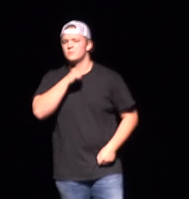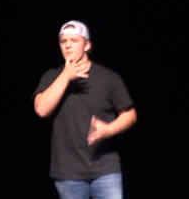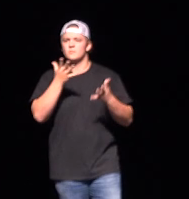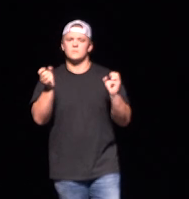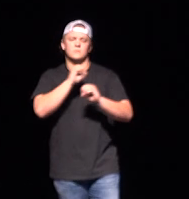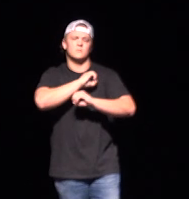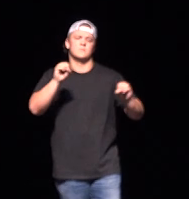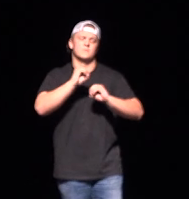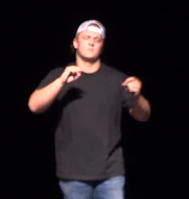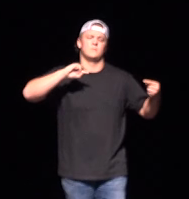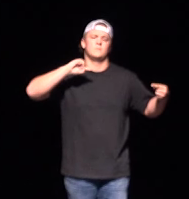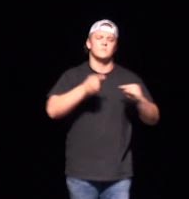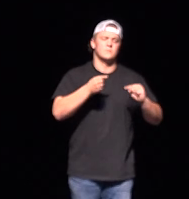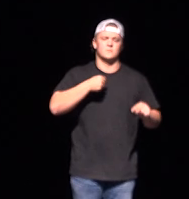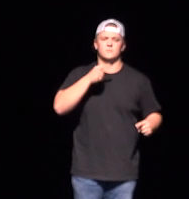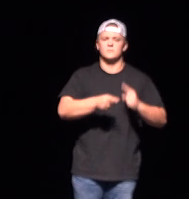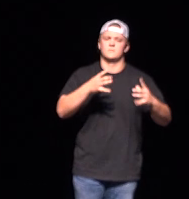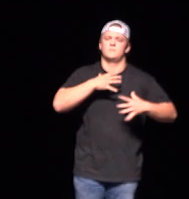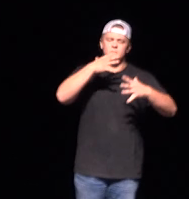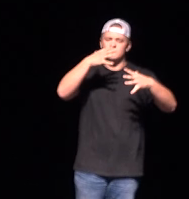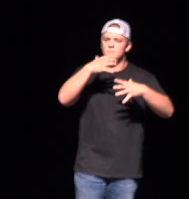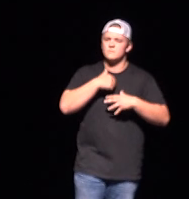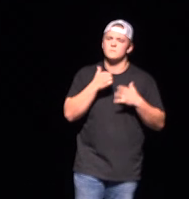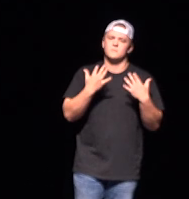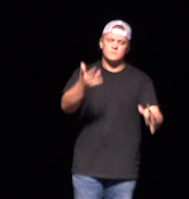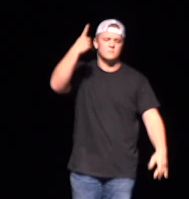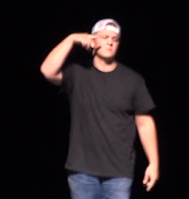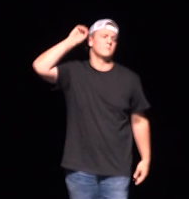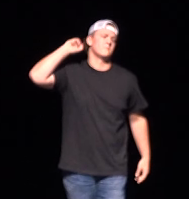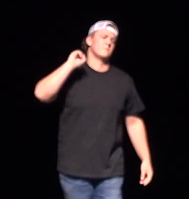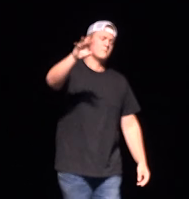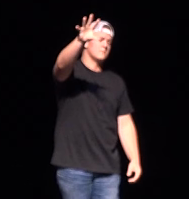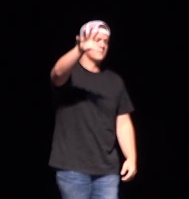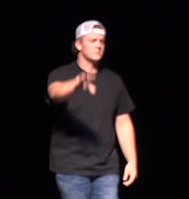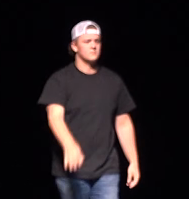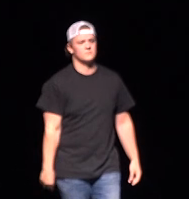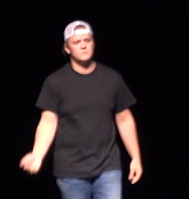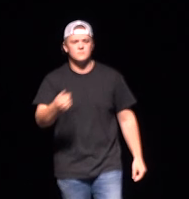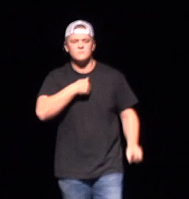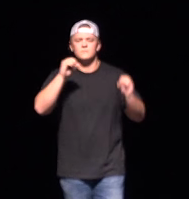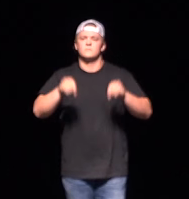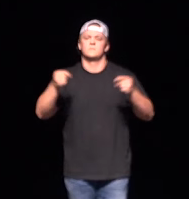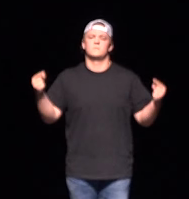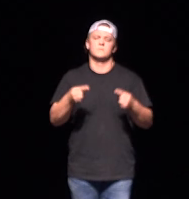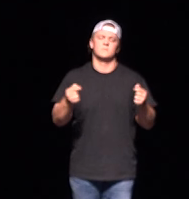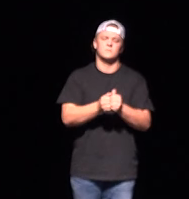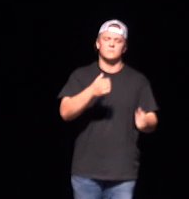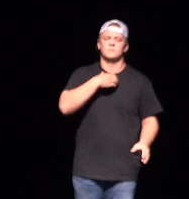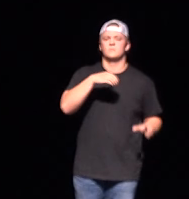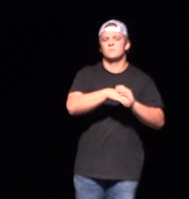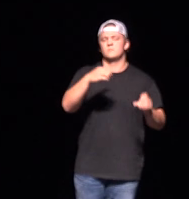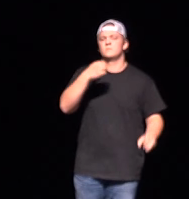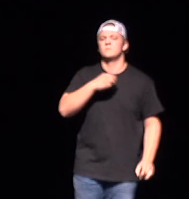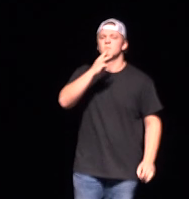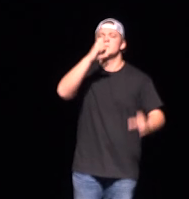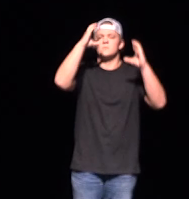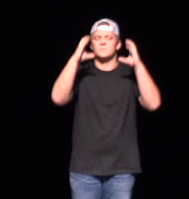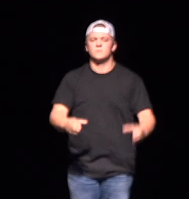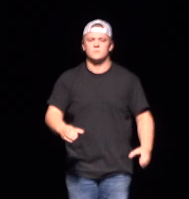Cause I don't want nobody to hurt me I can't breathe, I'm gonna be alone, it's fine touch pen with my wishes and I'll wish it